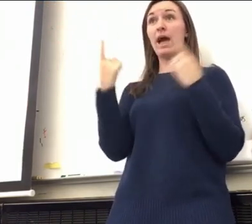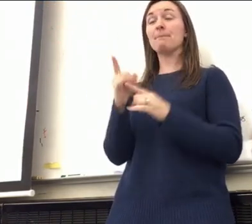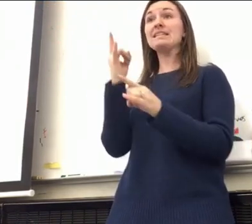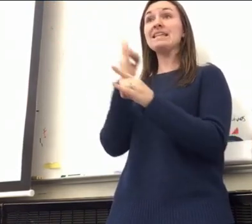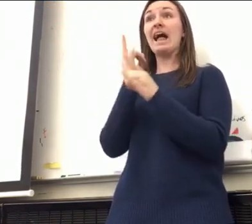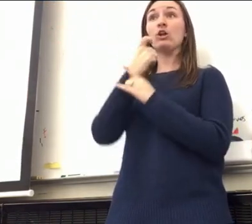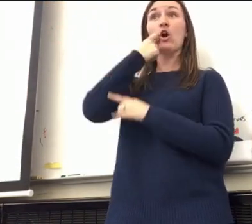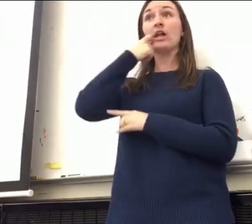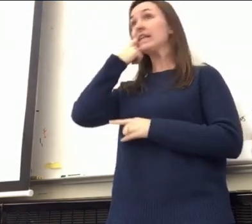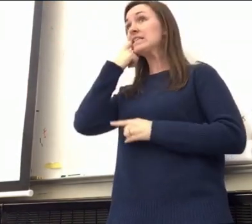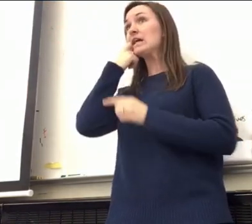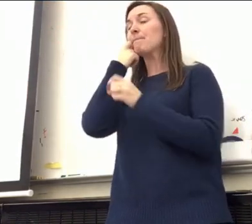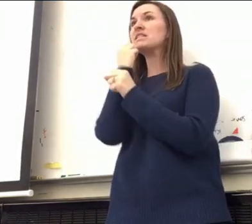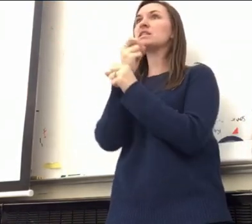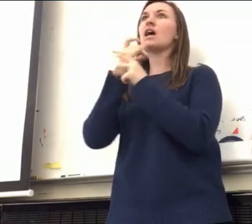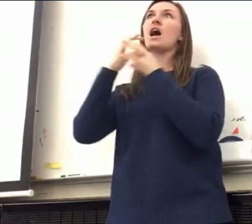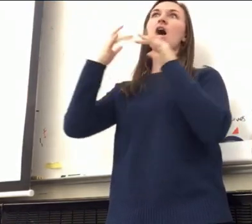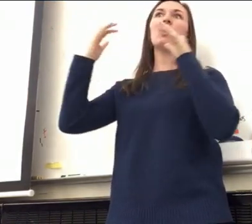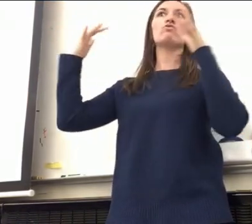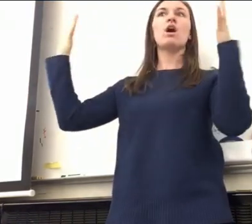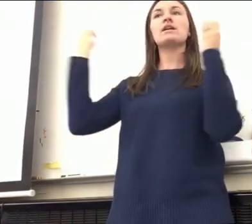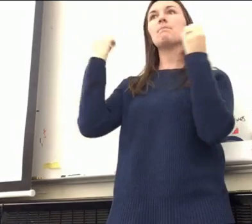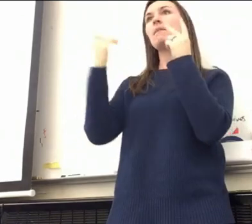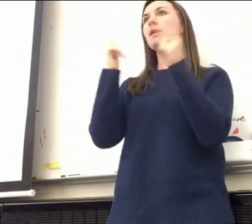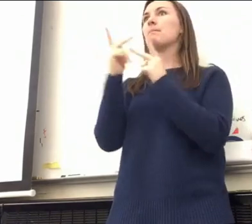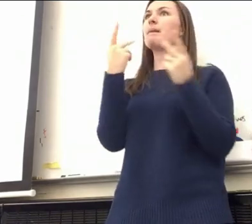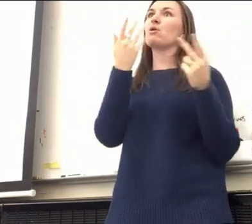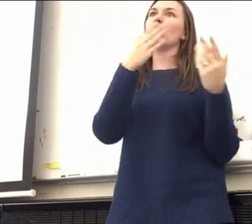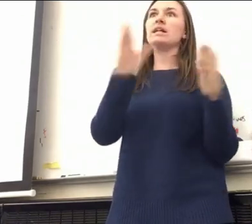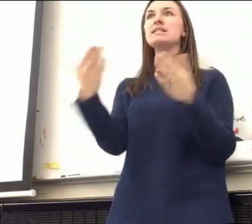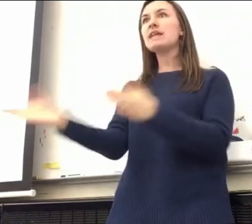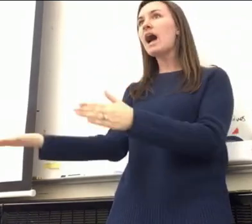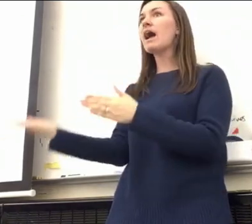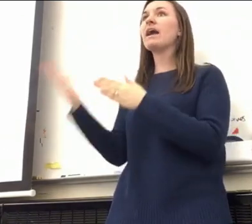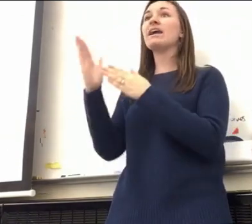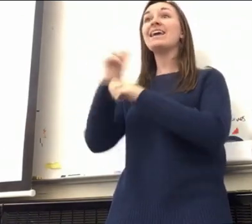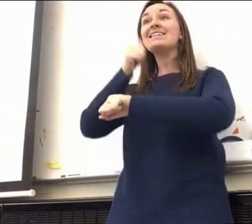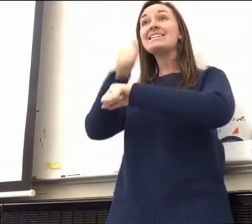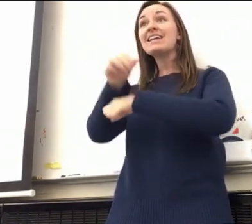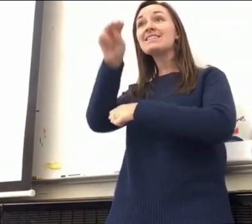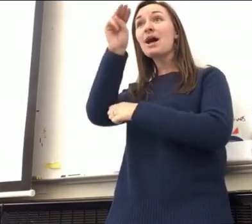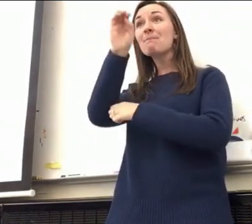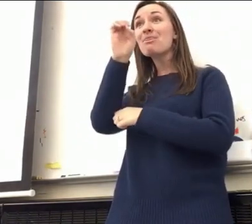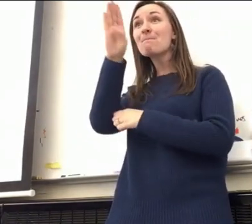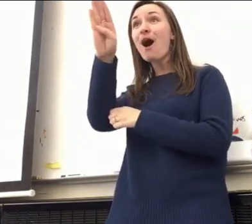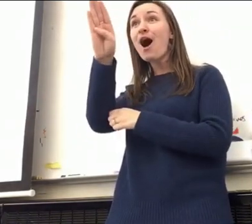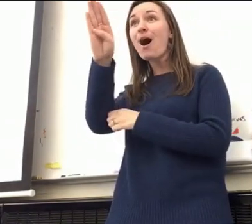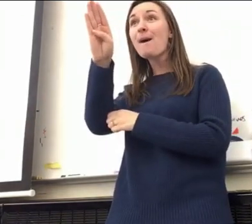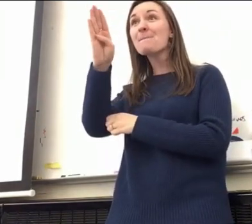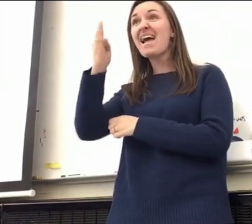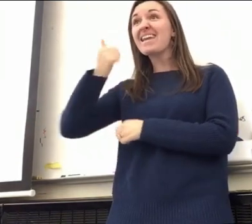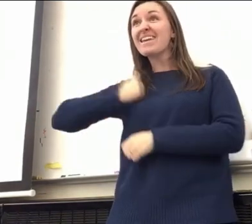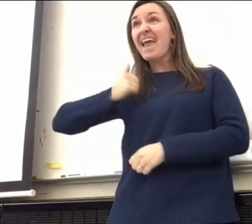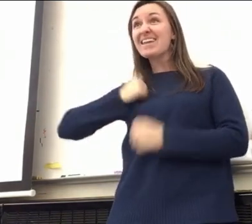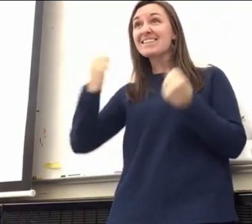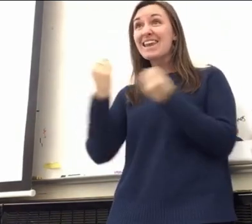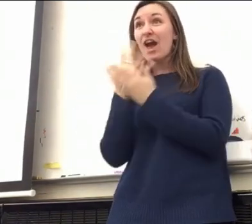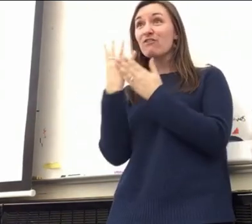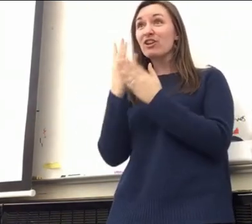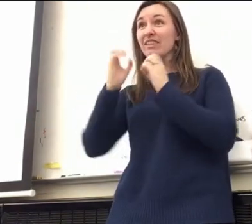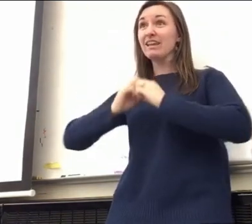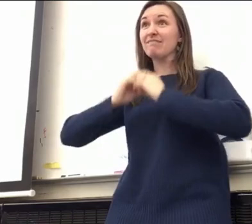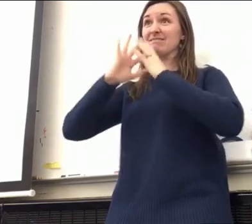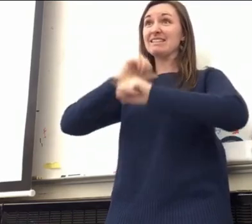alcoholism massively skyrockets. A bunch of people die. We have mobsters and gangsters. It creates the modern day like mobs and gangs. It's awesome. We'll talk about